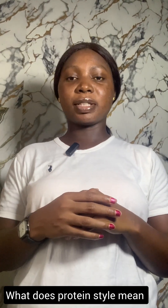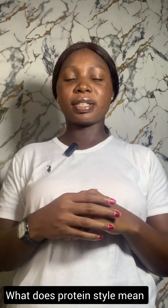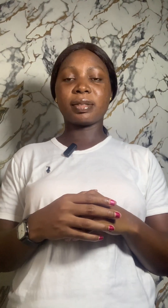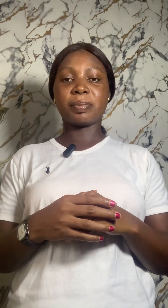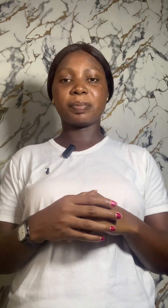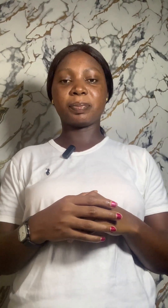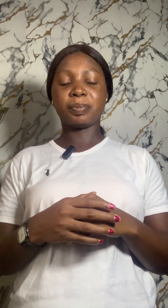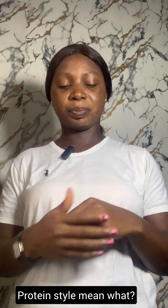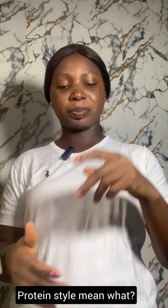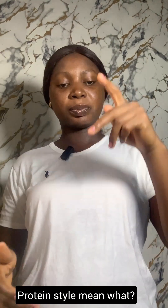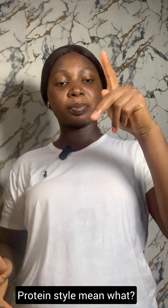means?